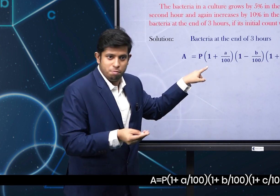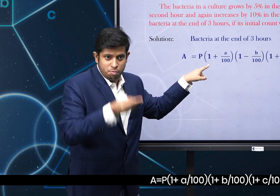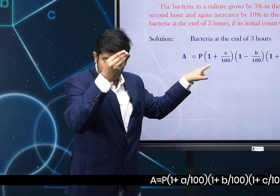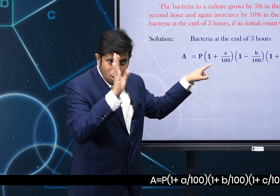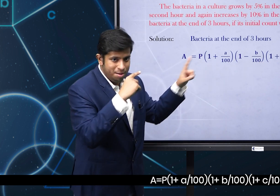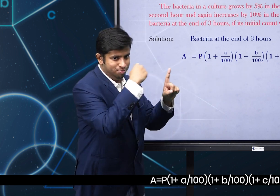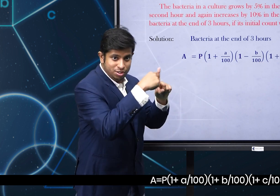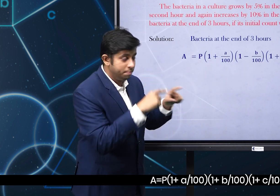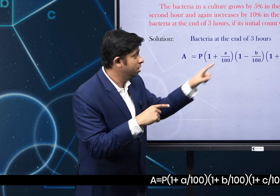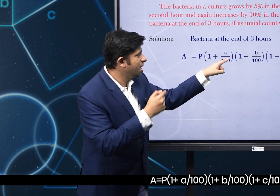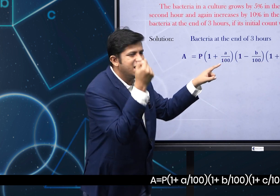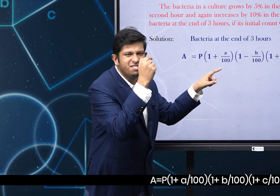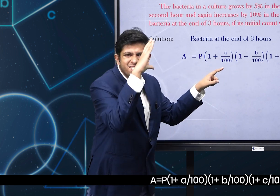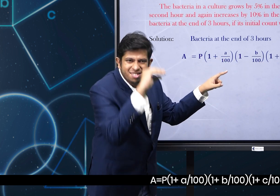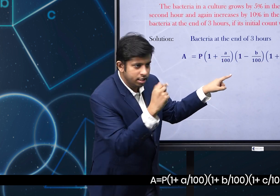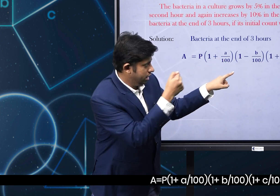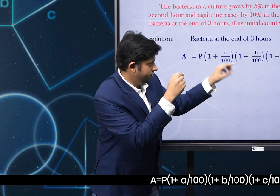by 100 into 1 plus C by 100.